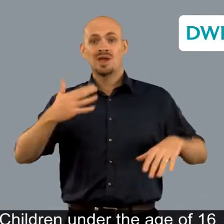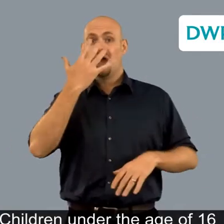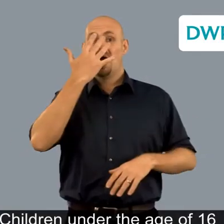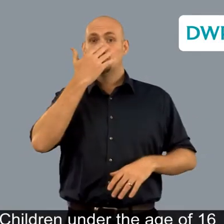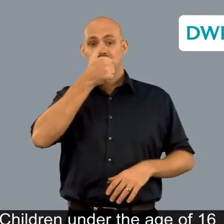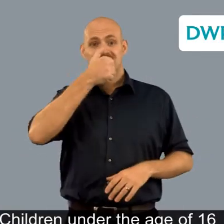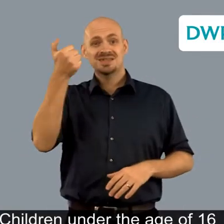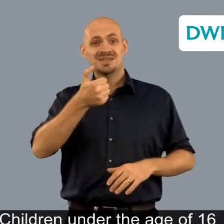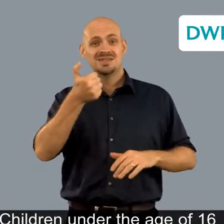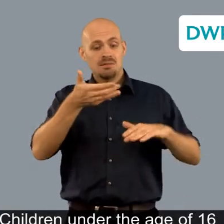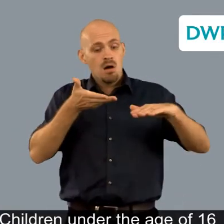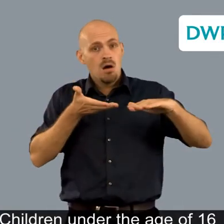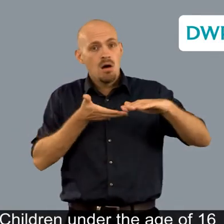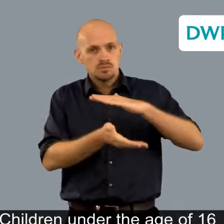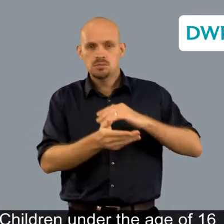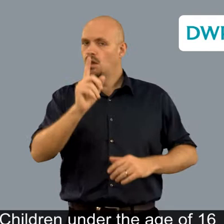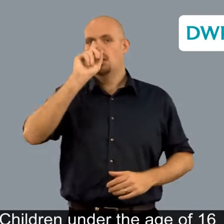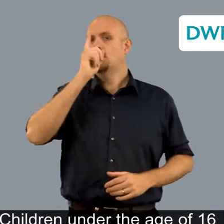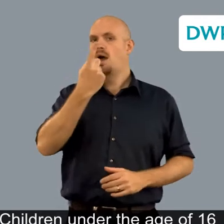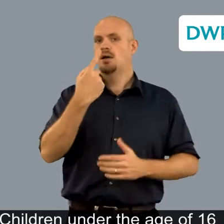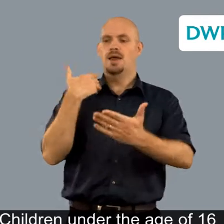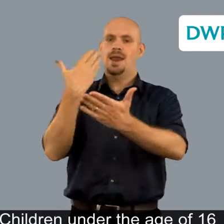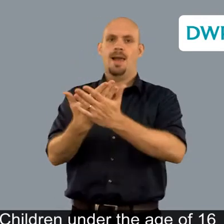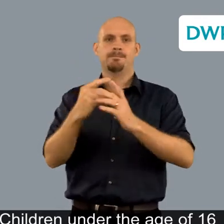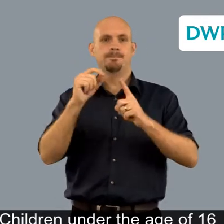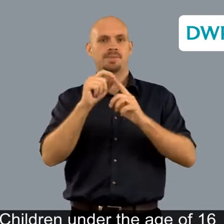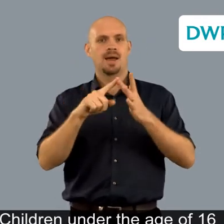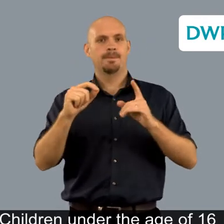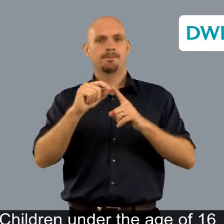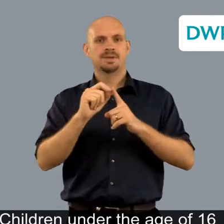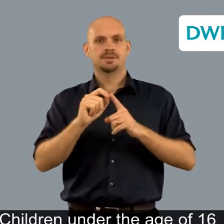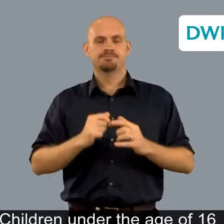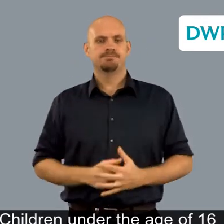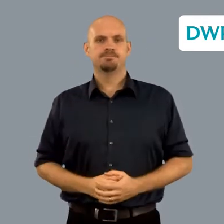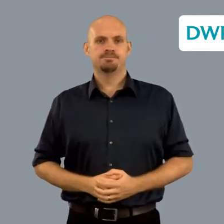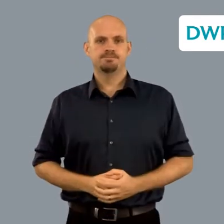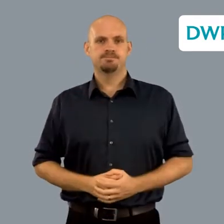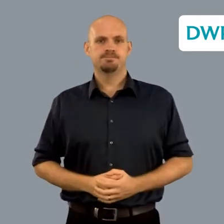Children under the age of 16 are not eligible to claim PIP.